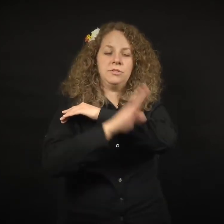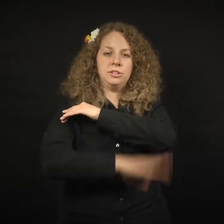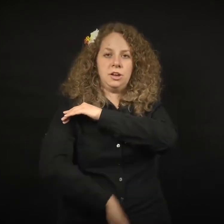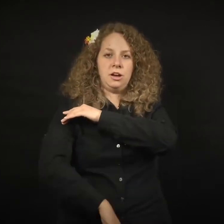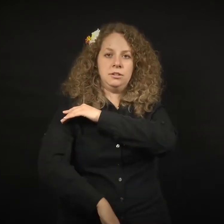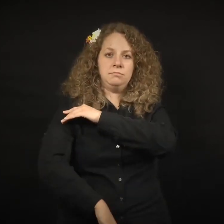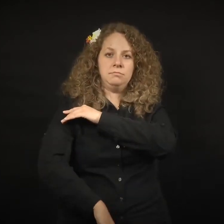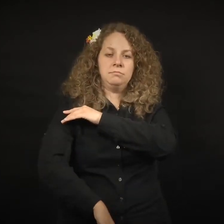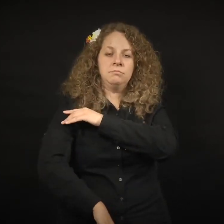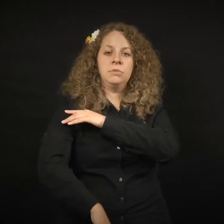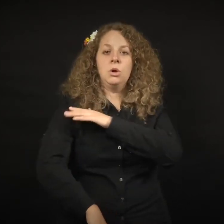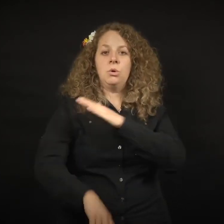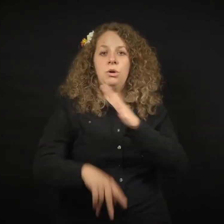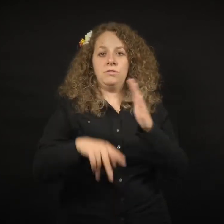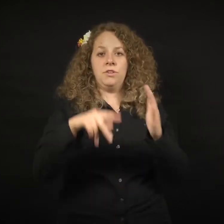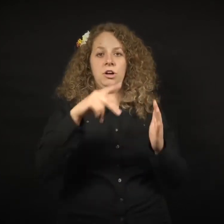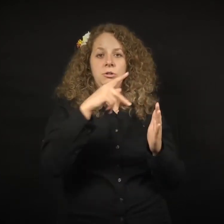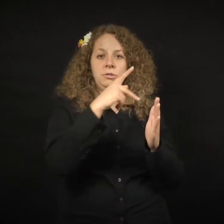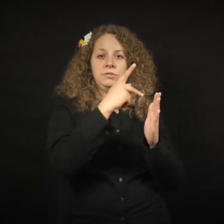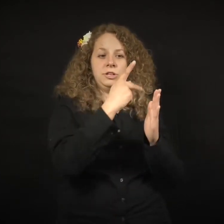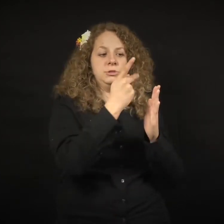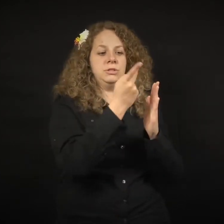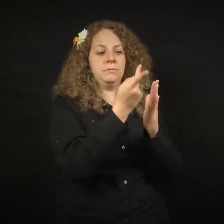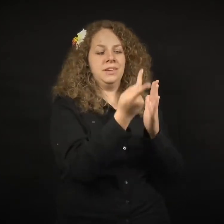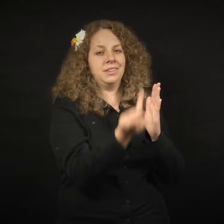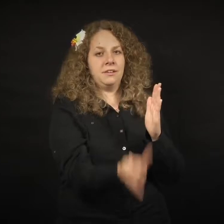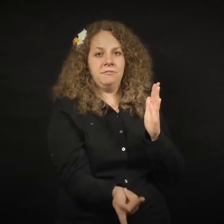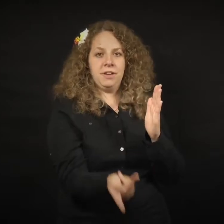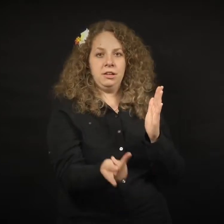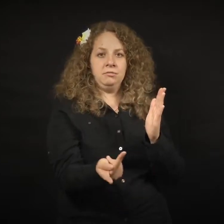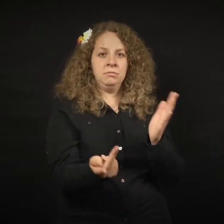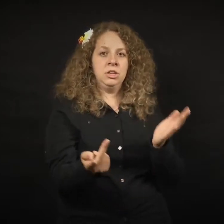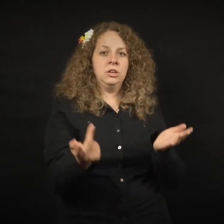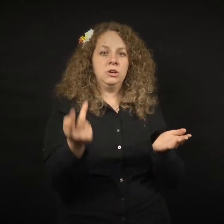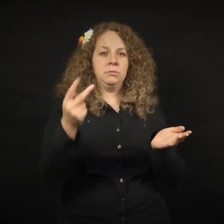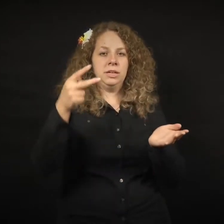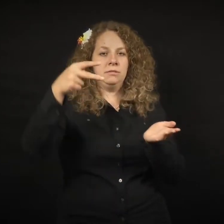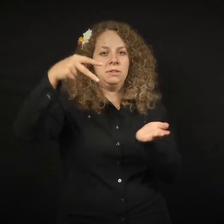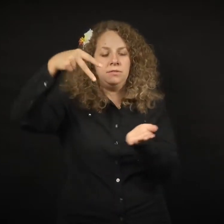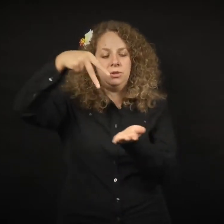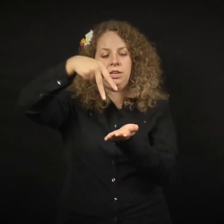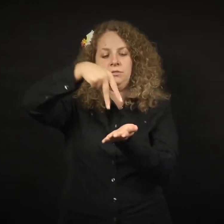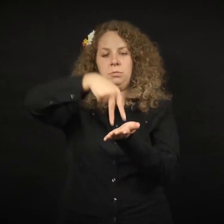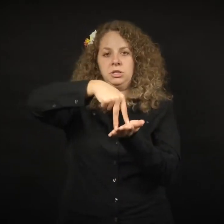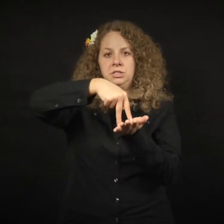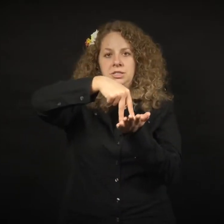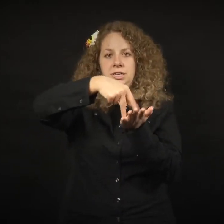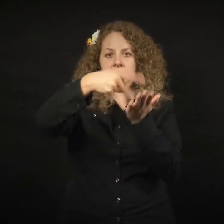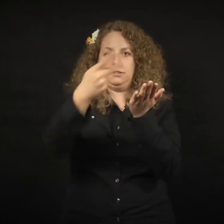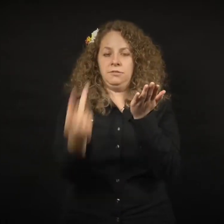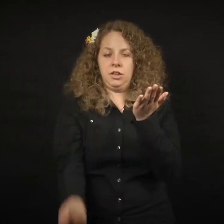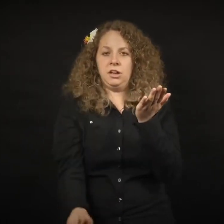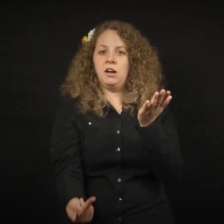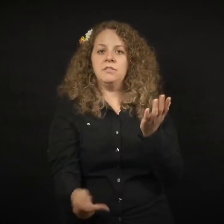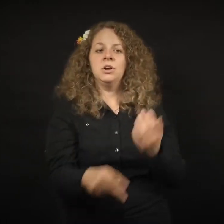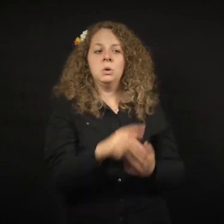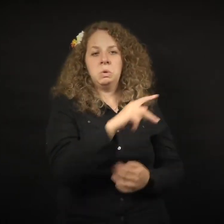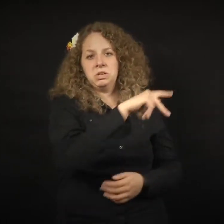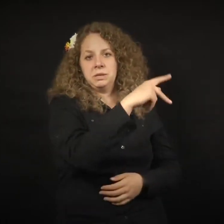referring to autumn, or fall, referring to something that fell. Could be if you think of a person standing and falling off, or